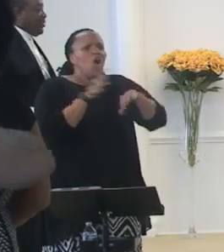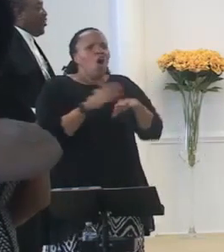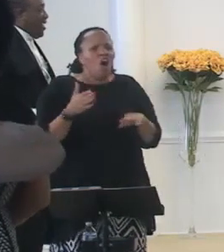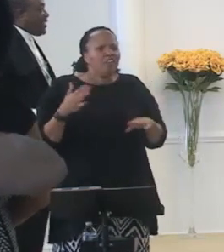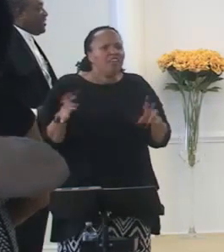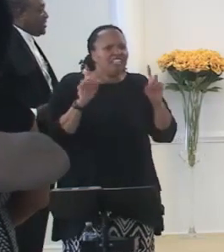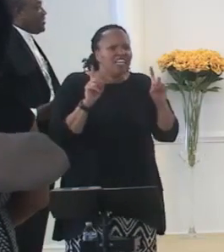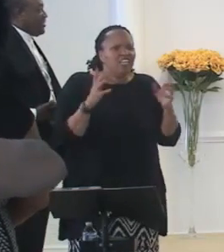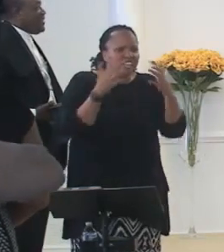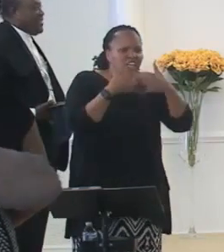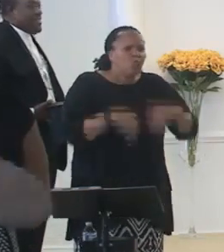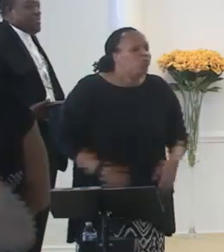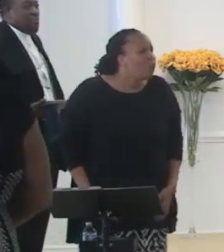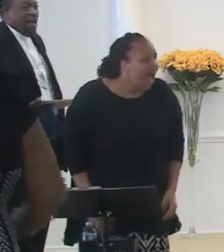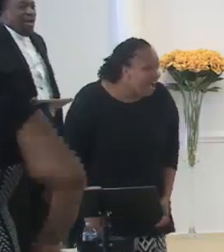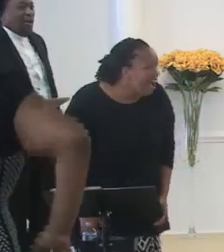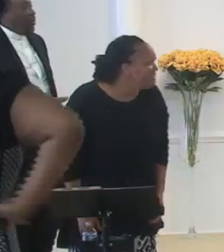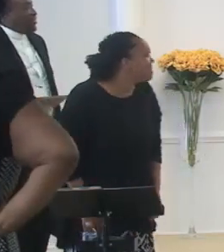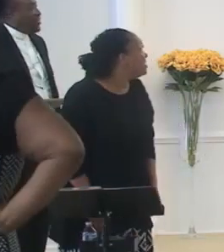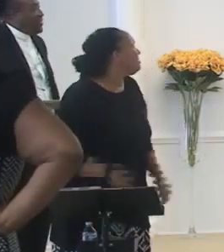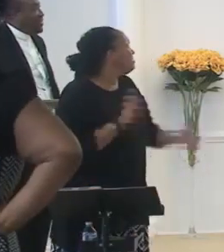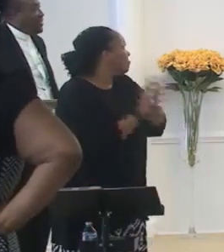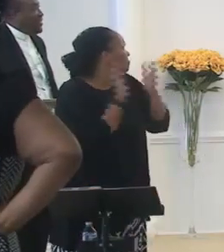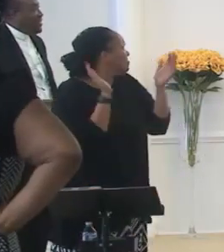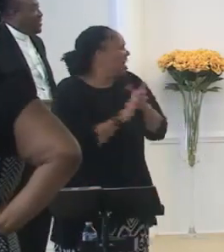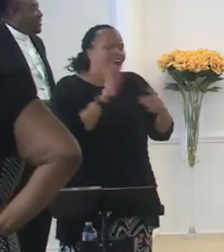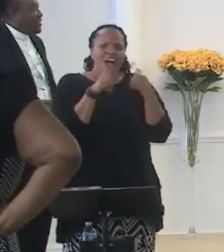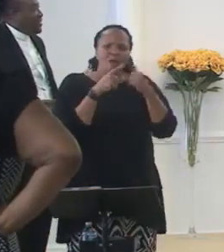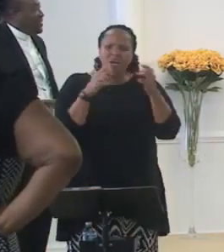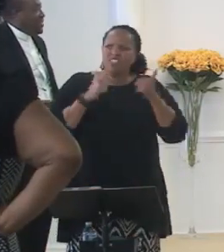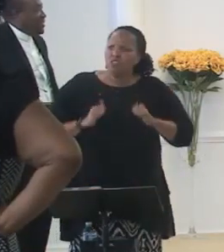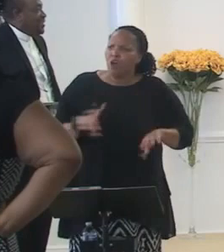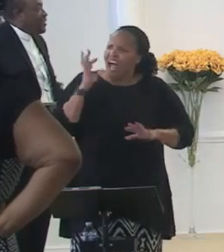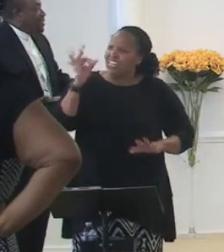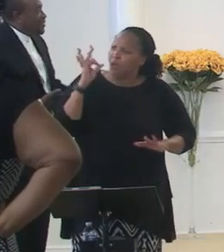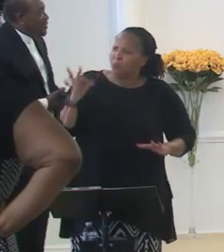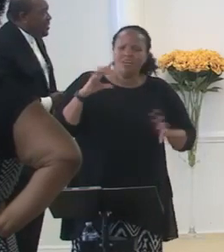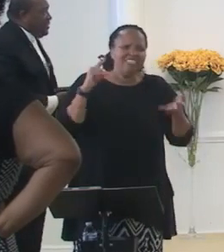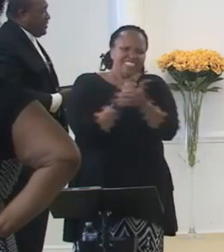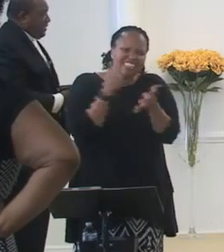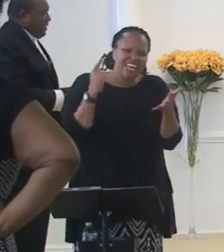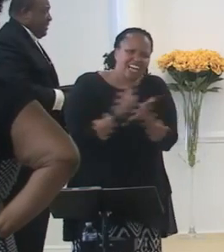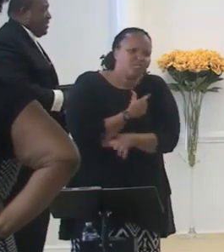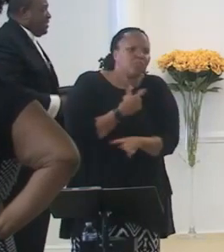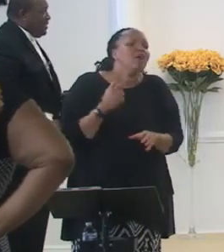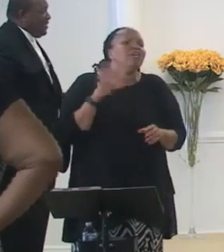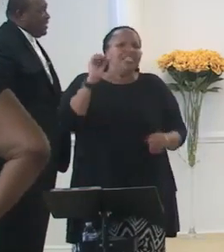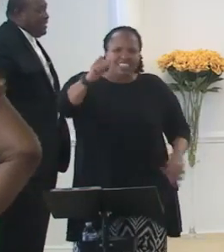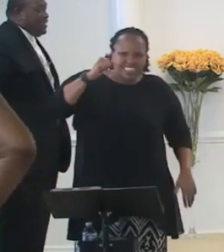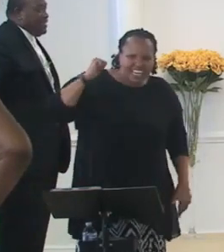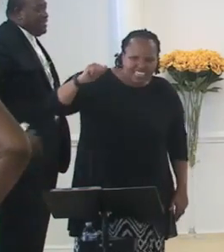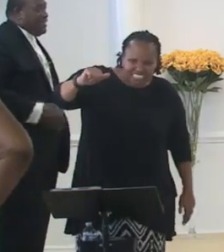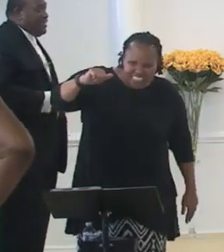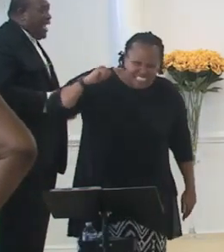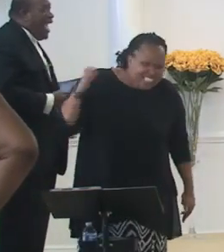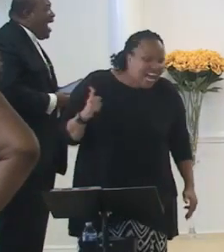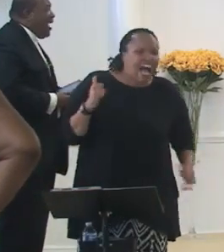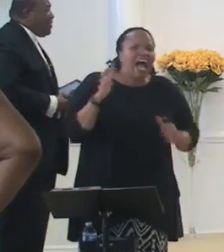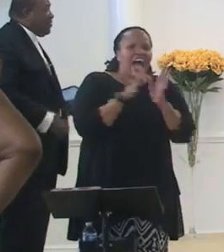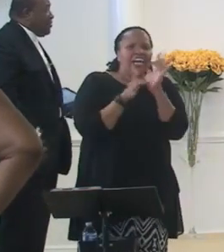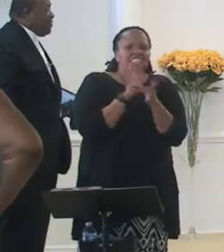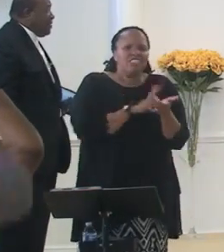down a long time ago. And then when you try to preach the gospel, they deny the breaking of